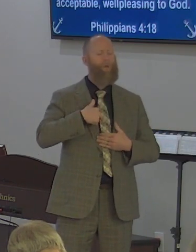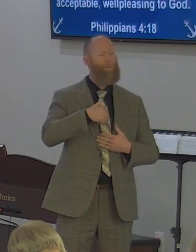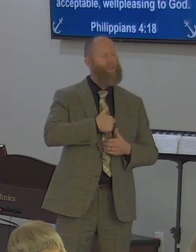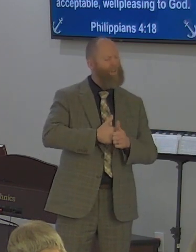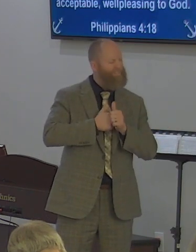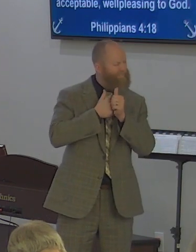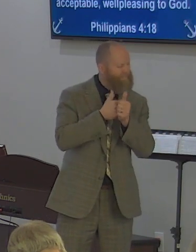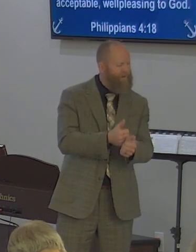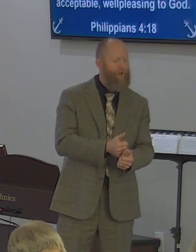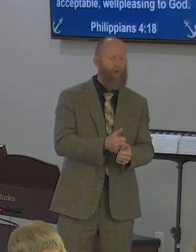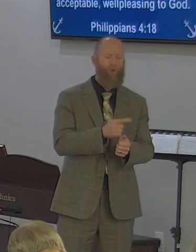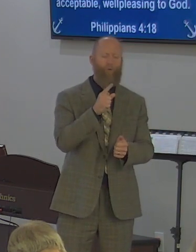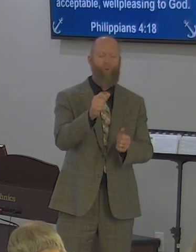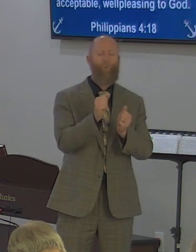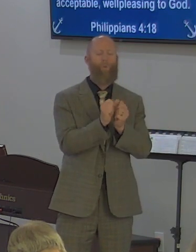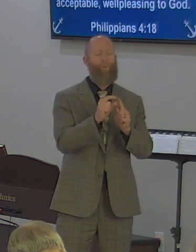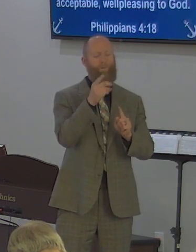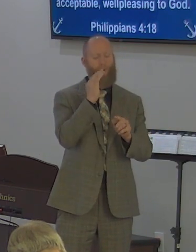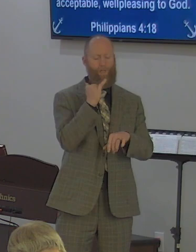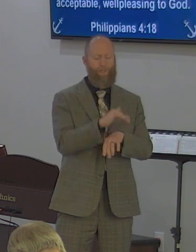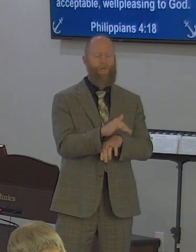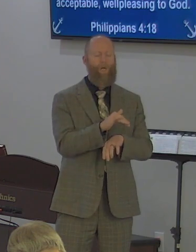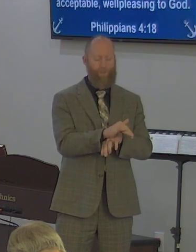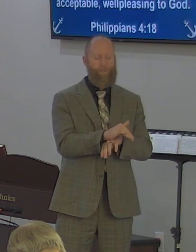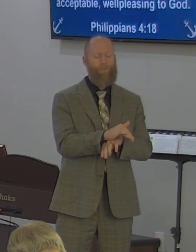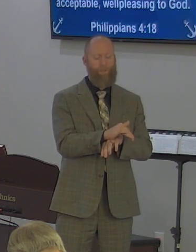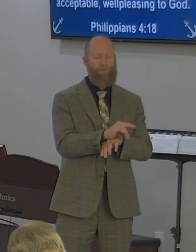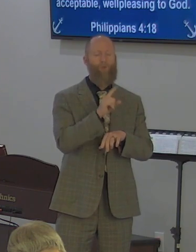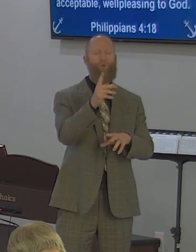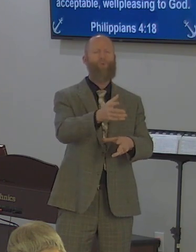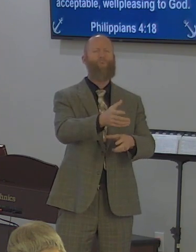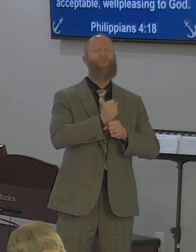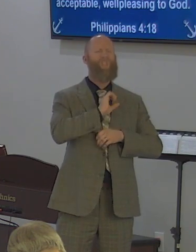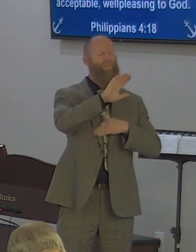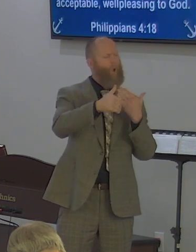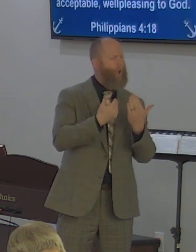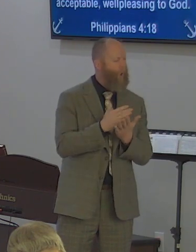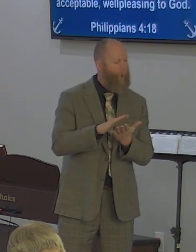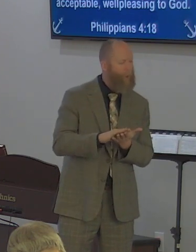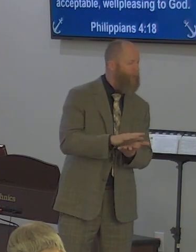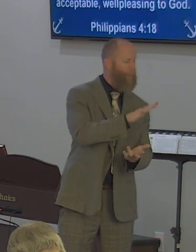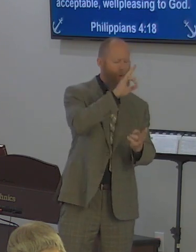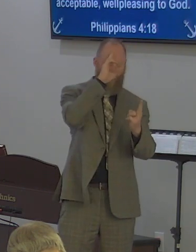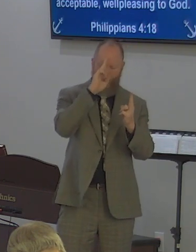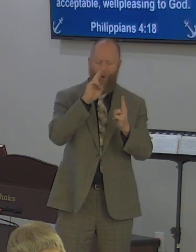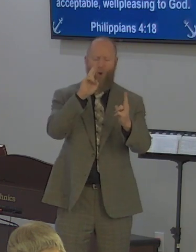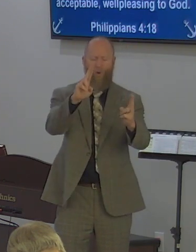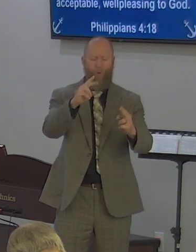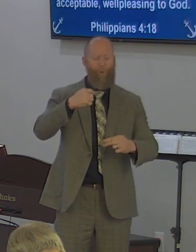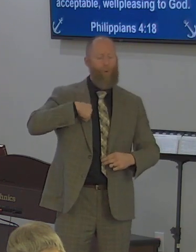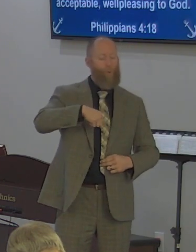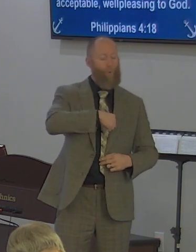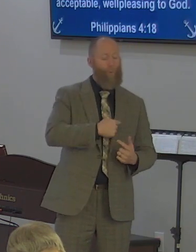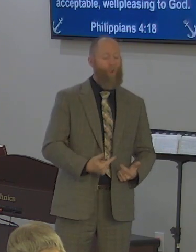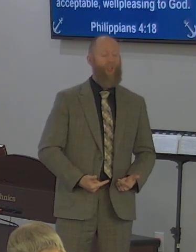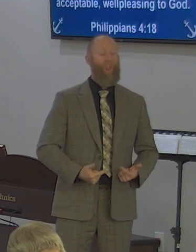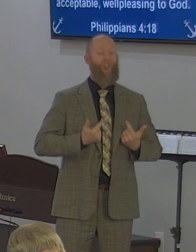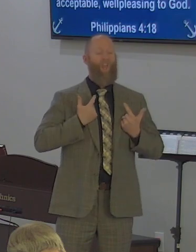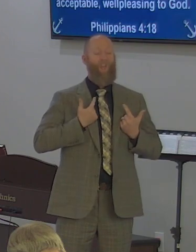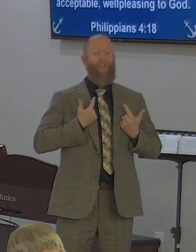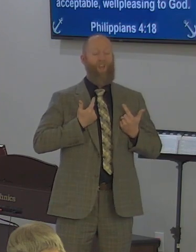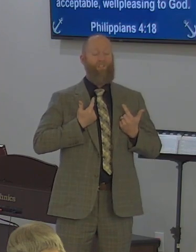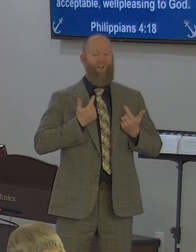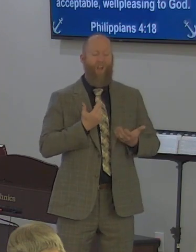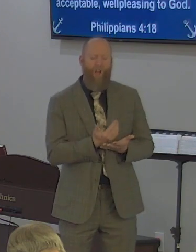you through the word of God tonight, that you would receive honor and glory, and Father, that we would live an abundant life that